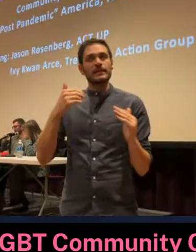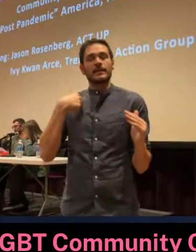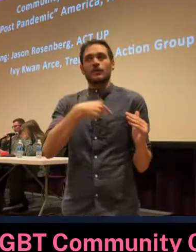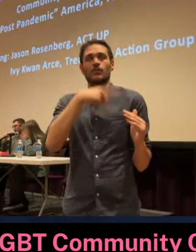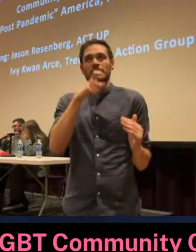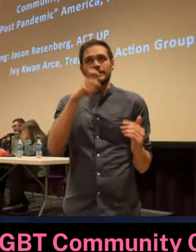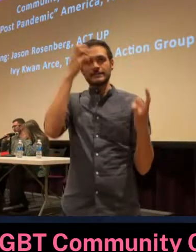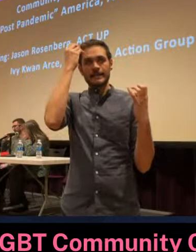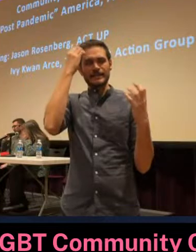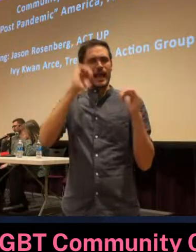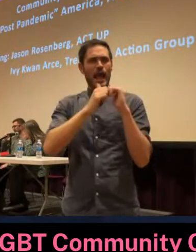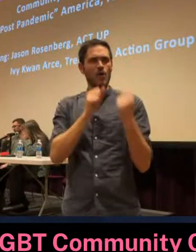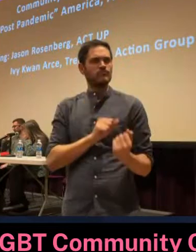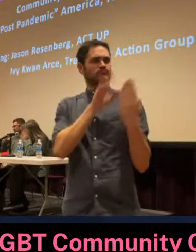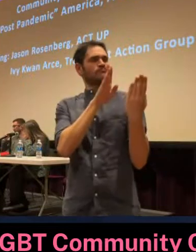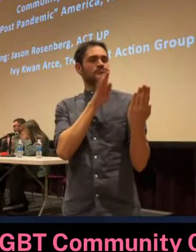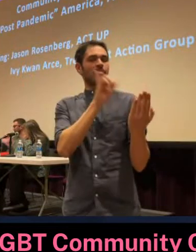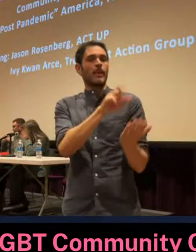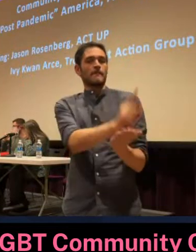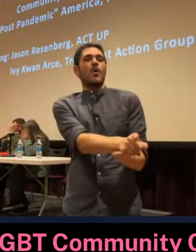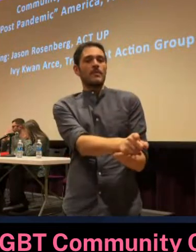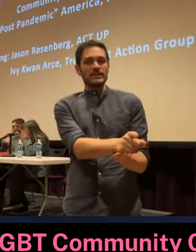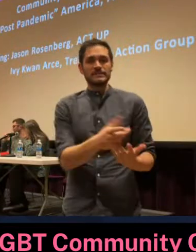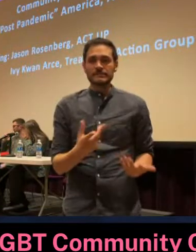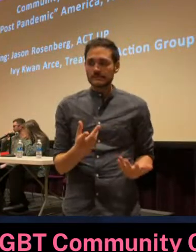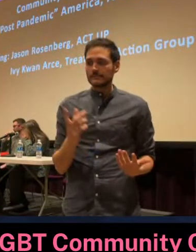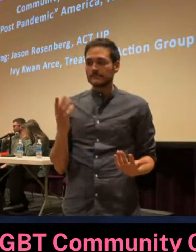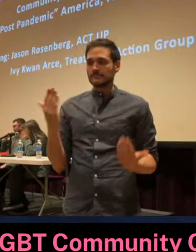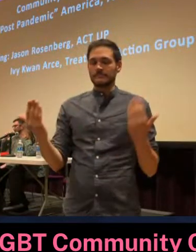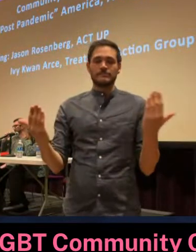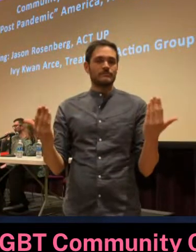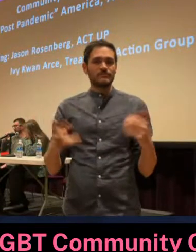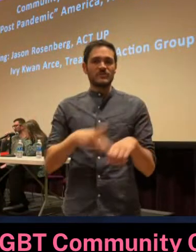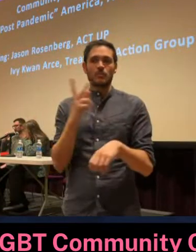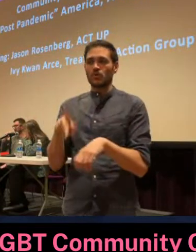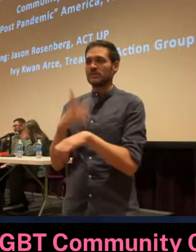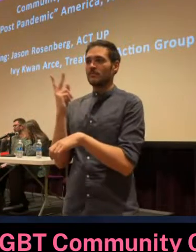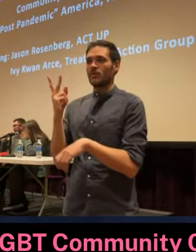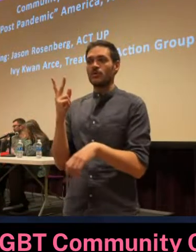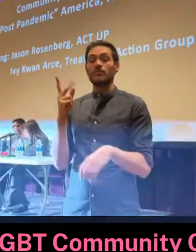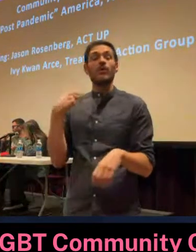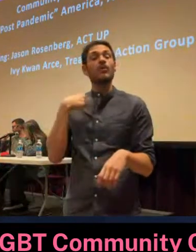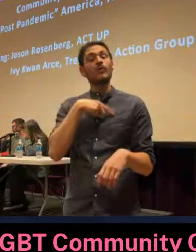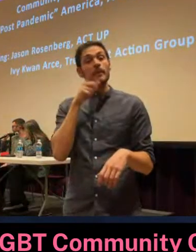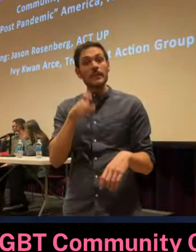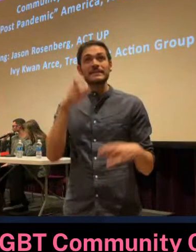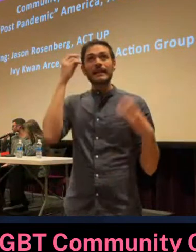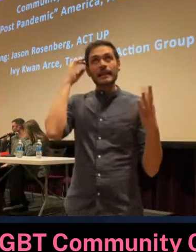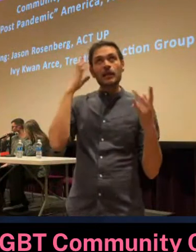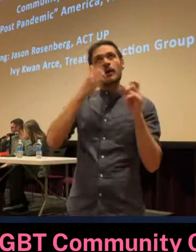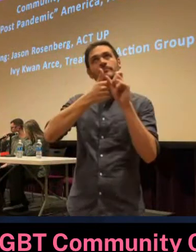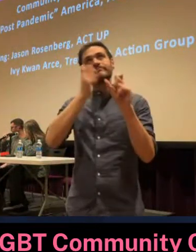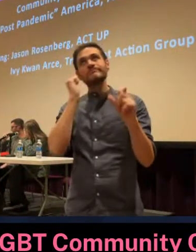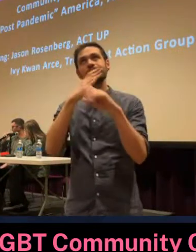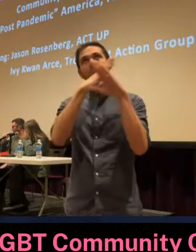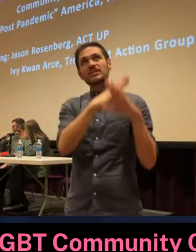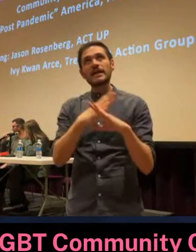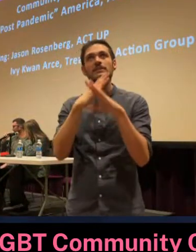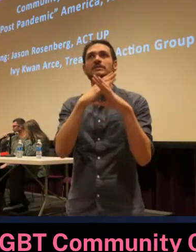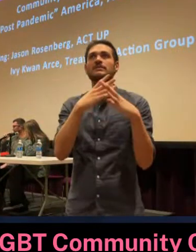again? And unfortunately, we have to think about prevention. We have to think about all of the obstacles that we